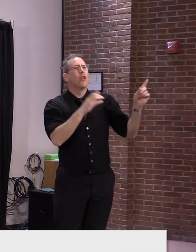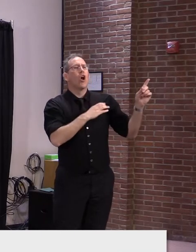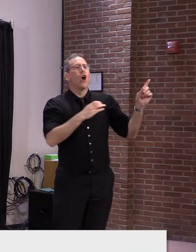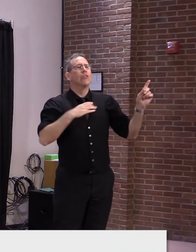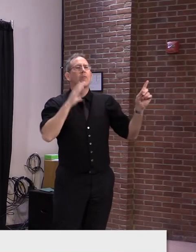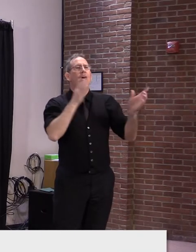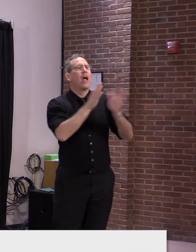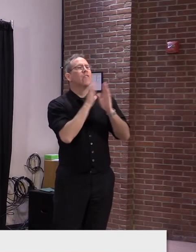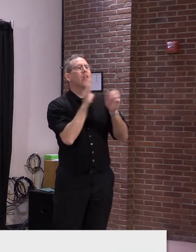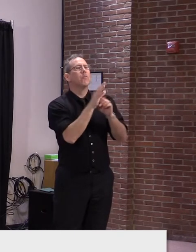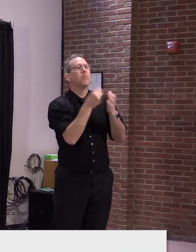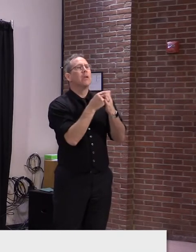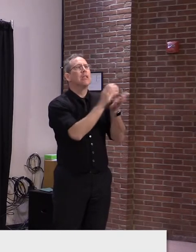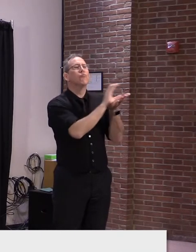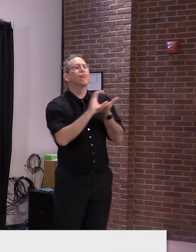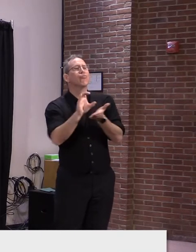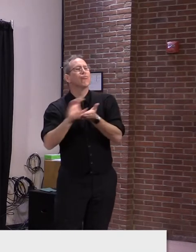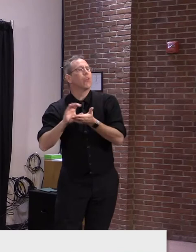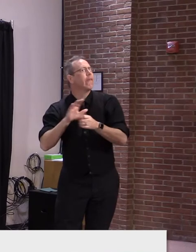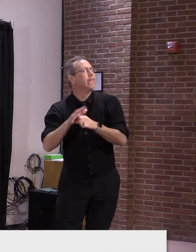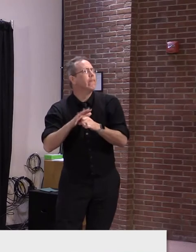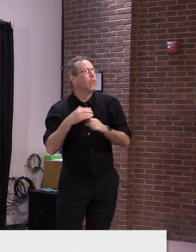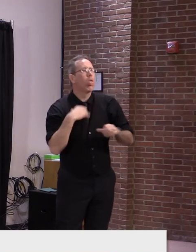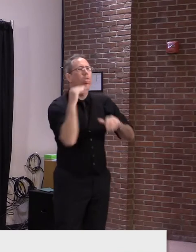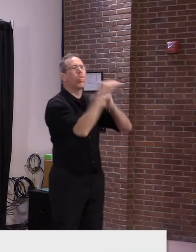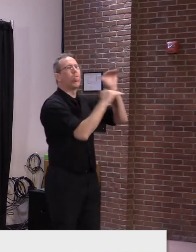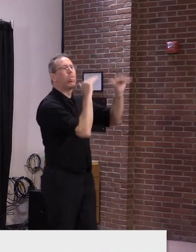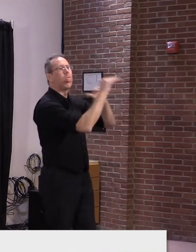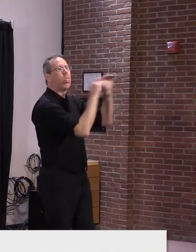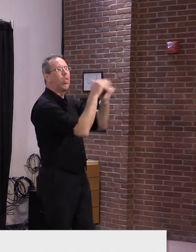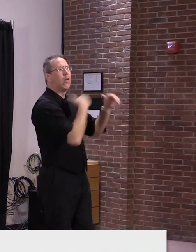continue. So they definitely